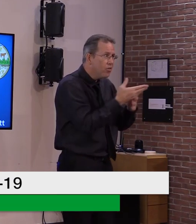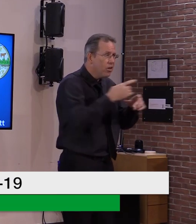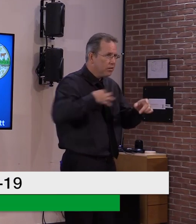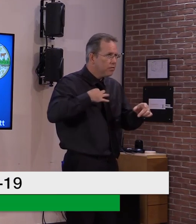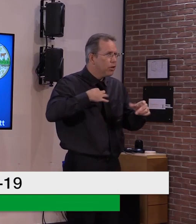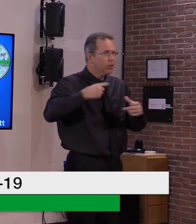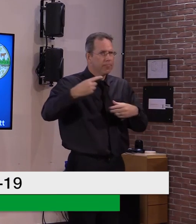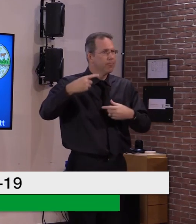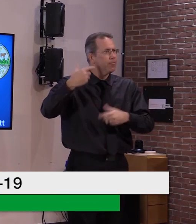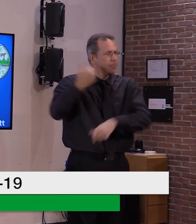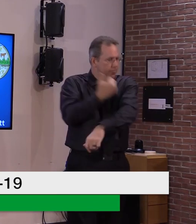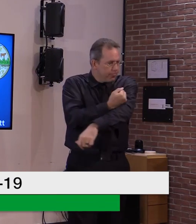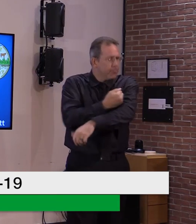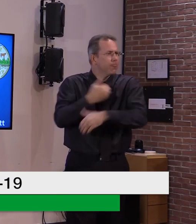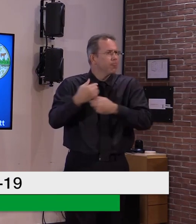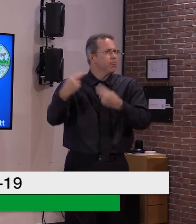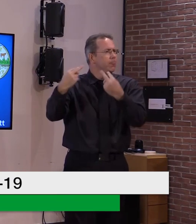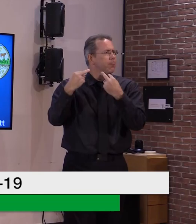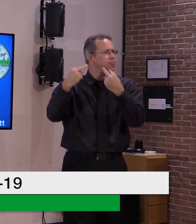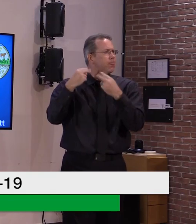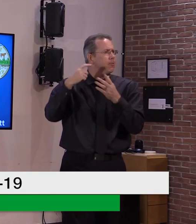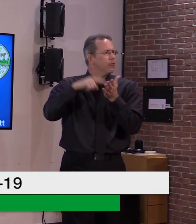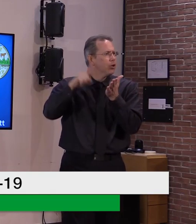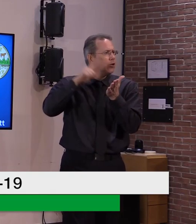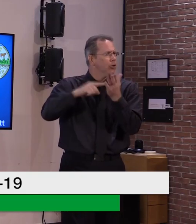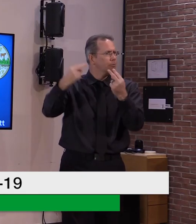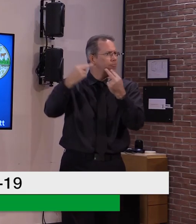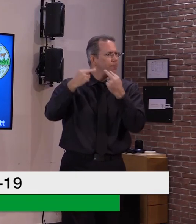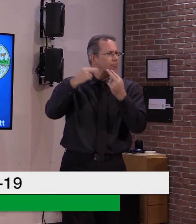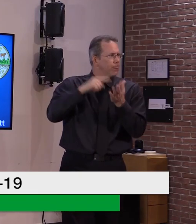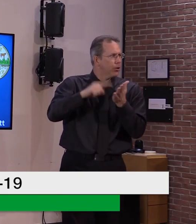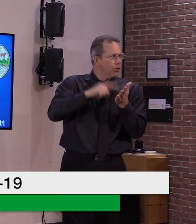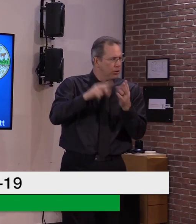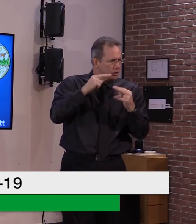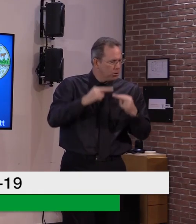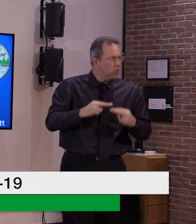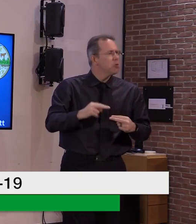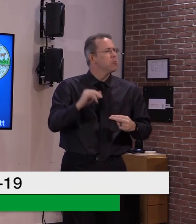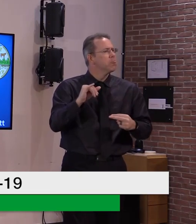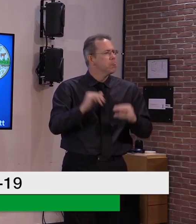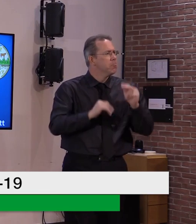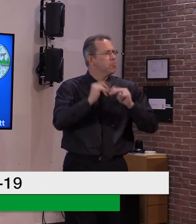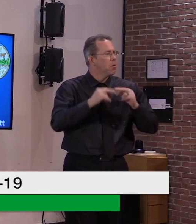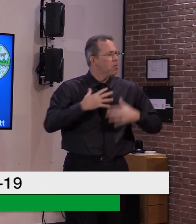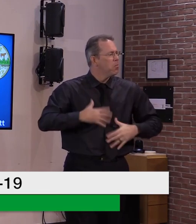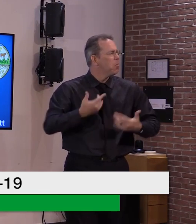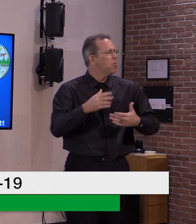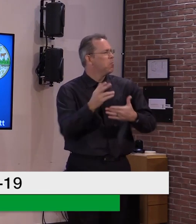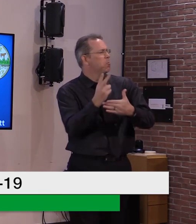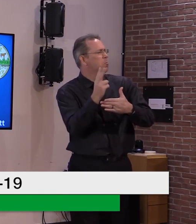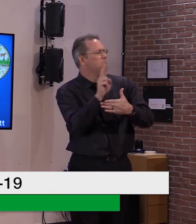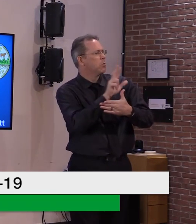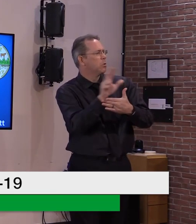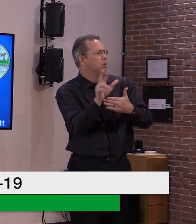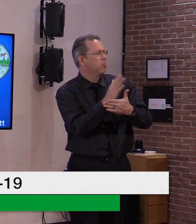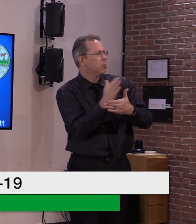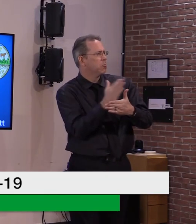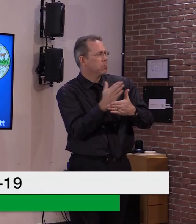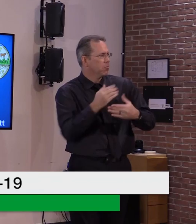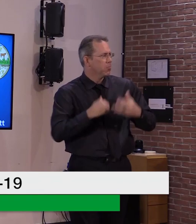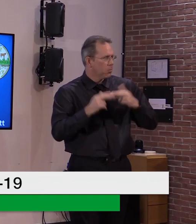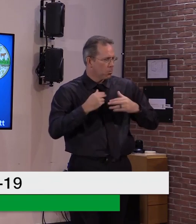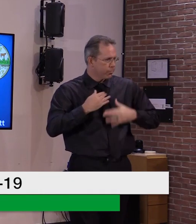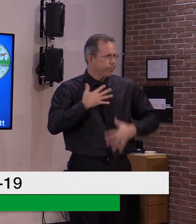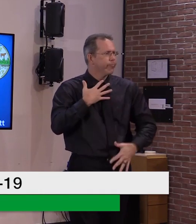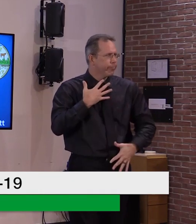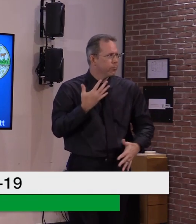picture i think in the phase one or two trials before these phase three trials some of that information was available i'm just not